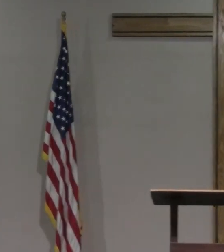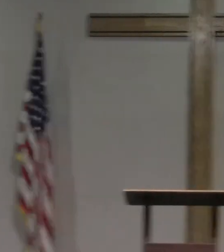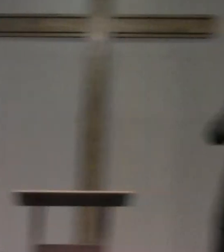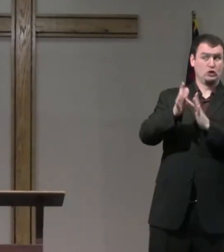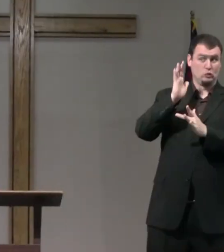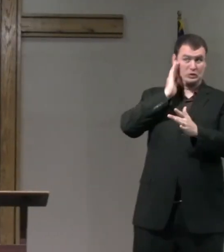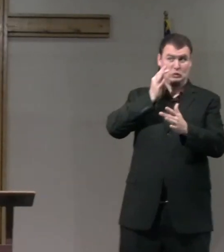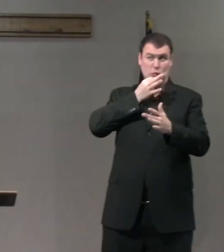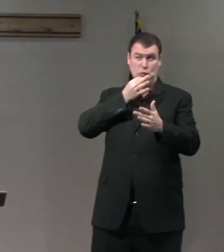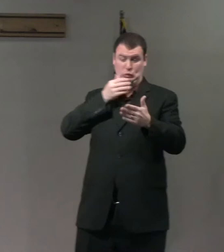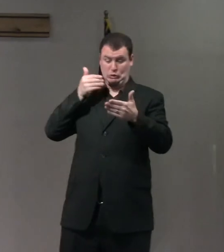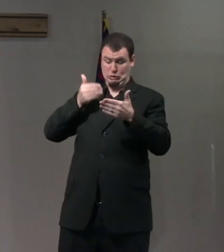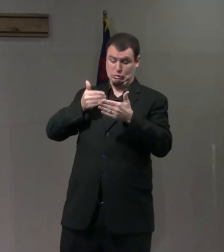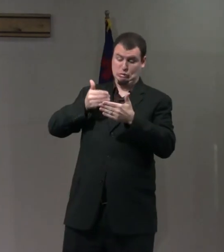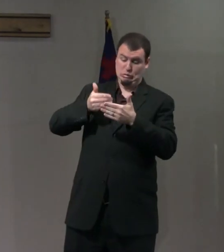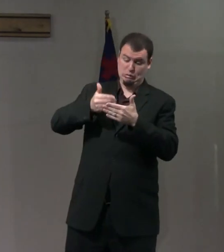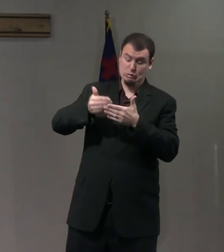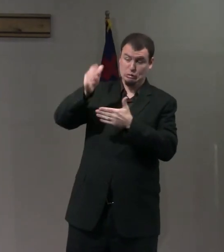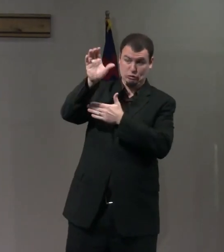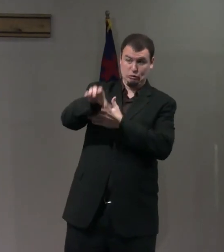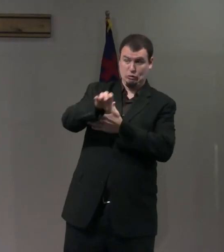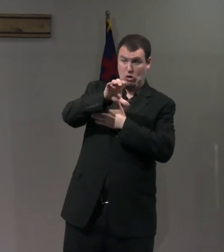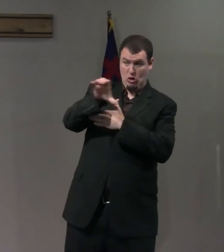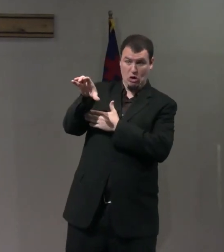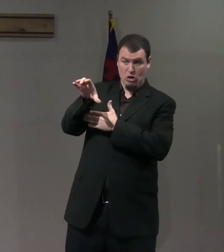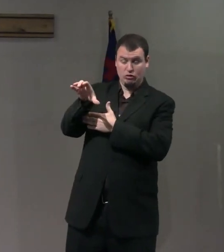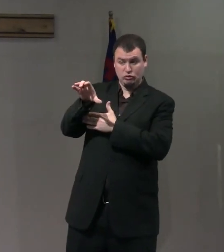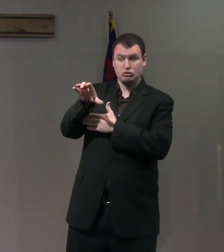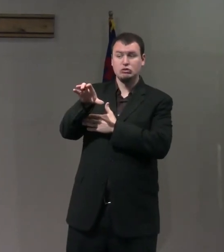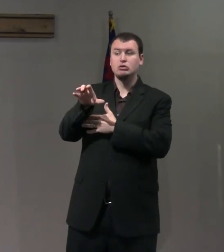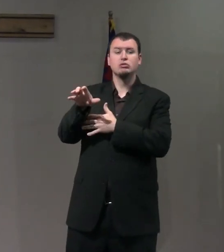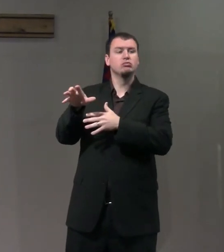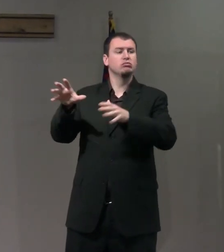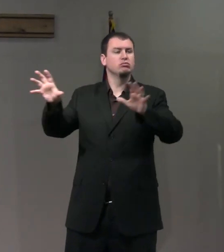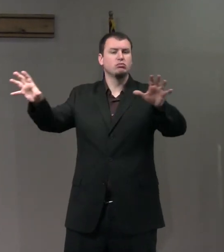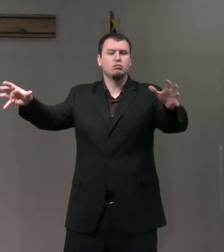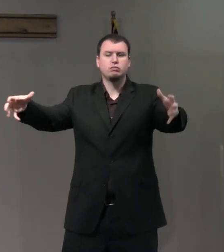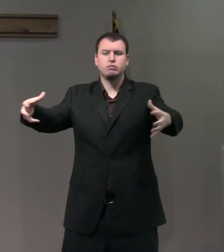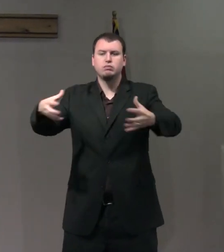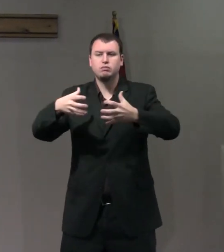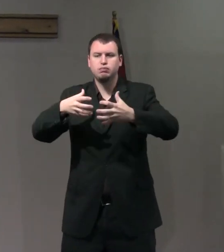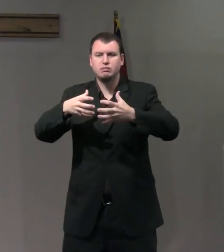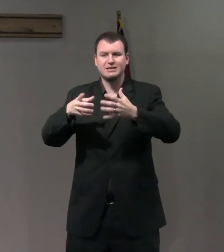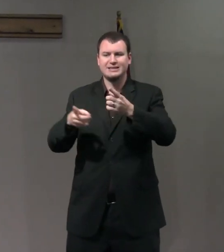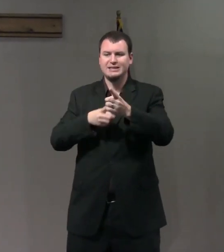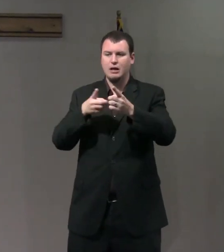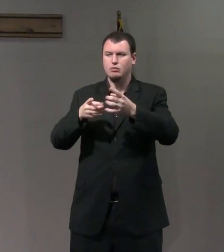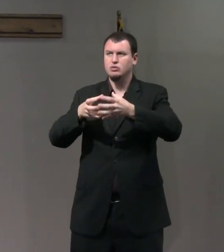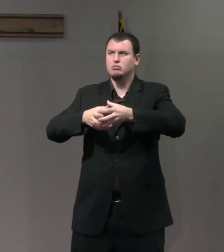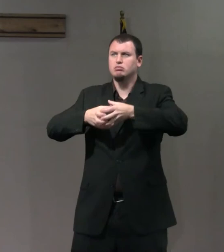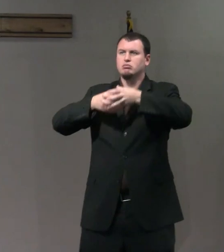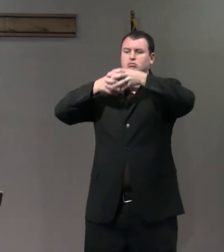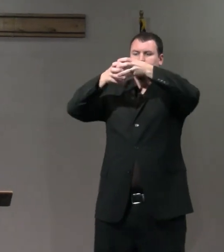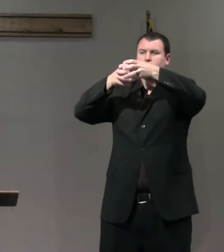This time, this was just before Jesus would go to the cross. He gathered the